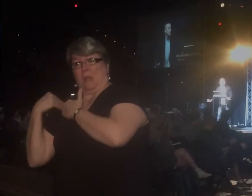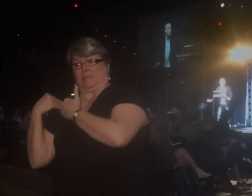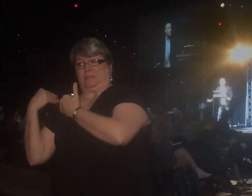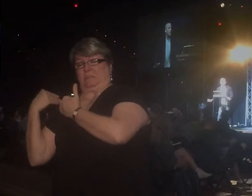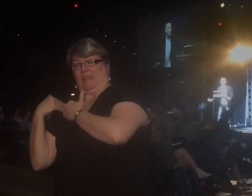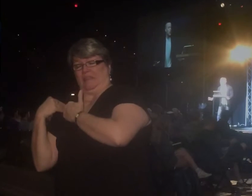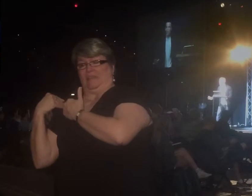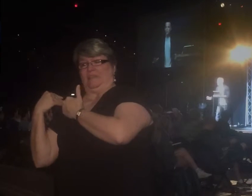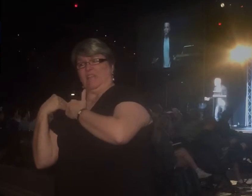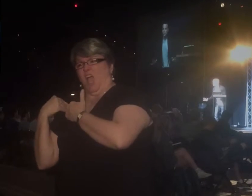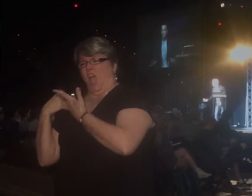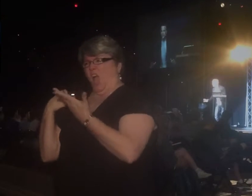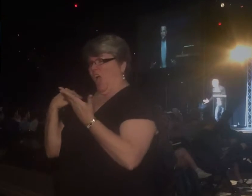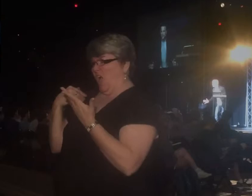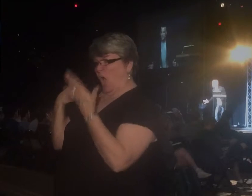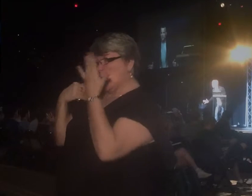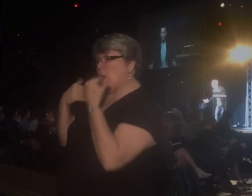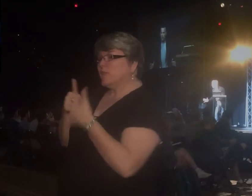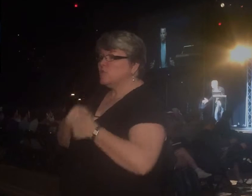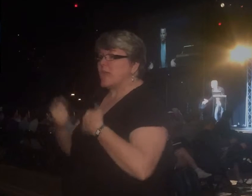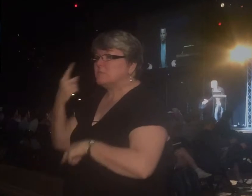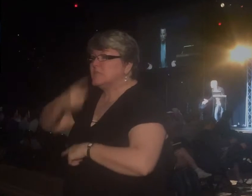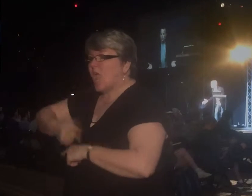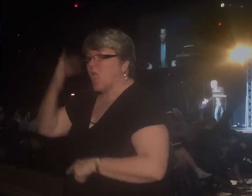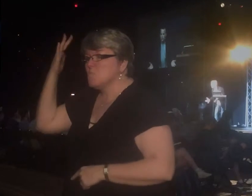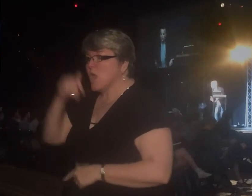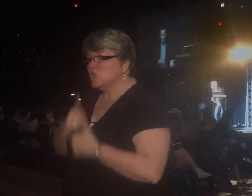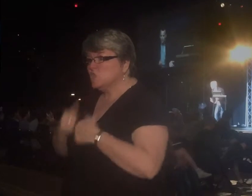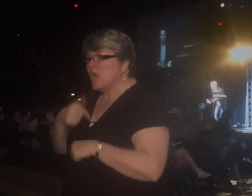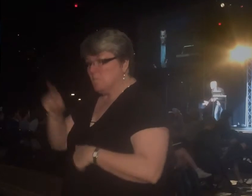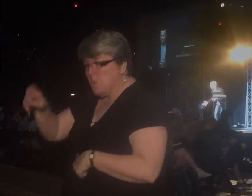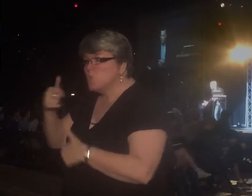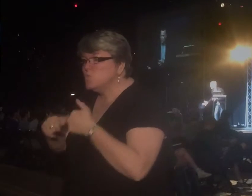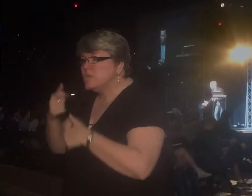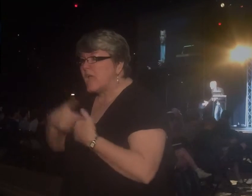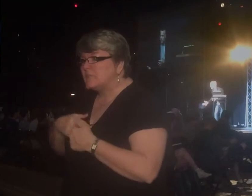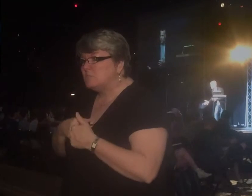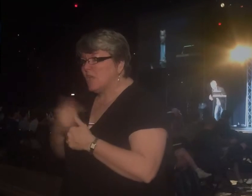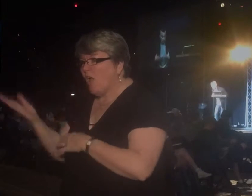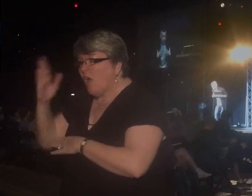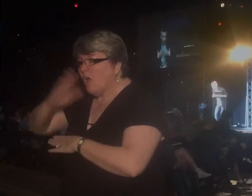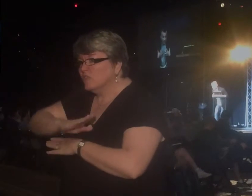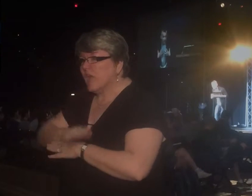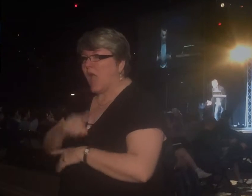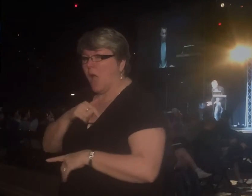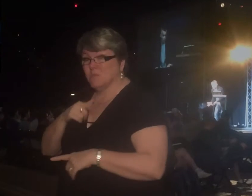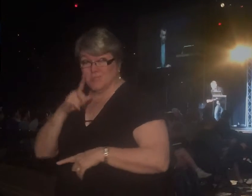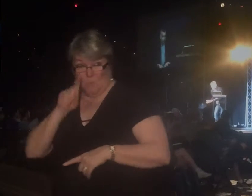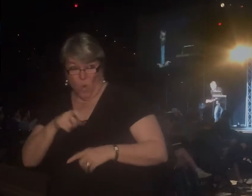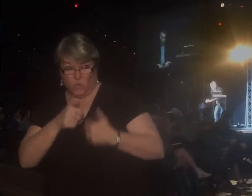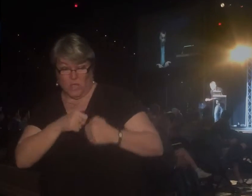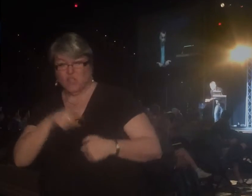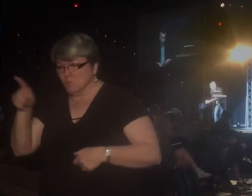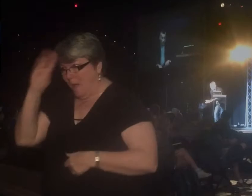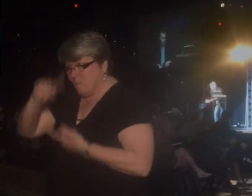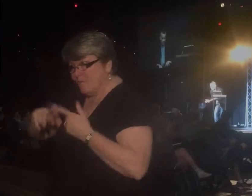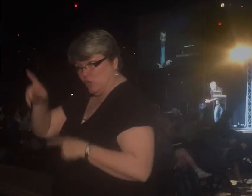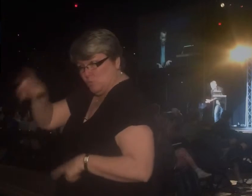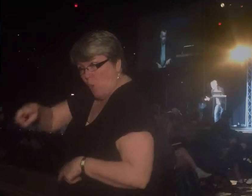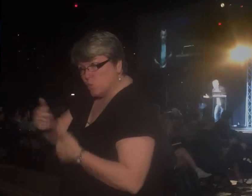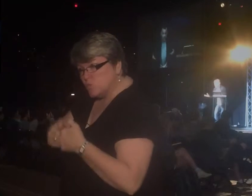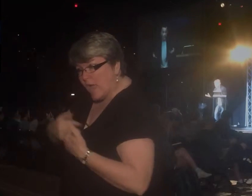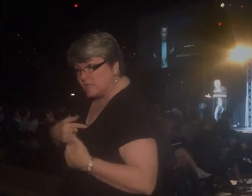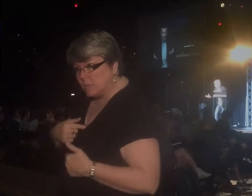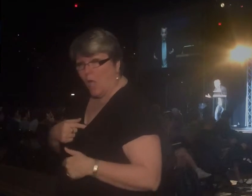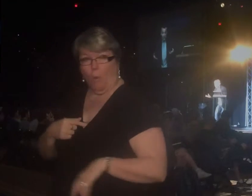into the responsibilities. Hey, why didn't you text me today? Why don't you text me? You're supposed to text me throughout the day. I'm supposed to text. Yeah, you're my